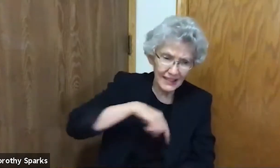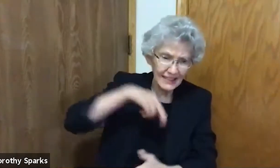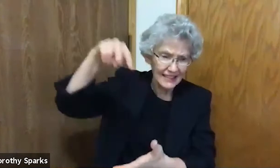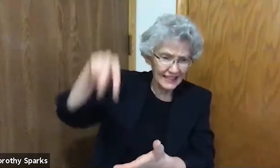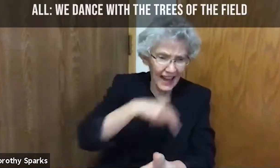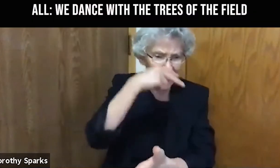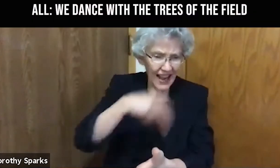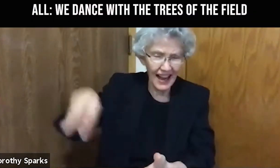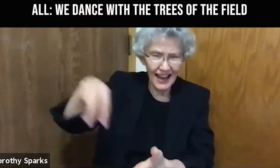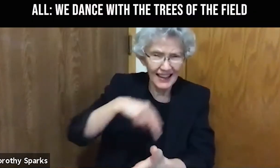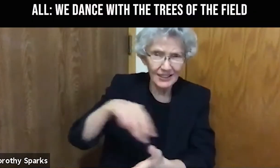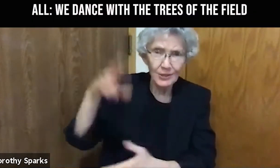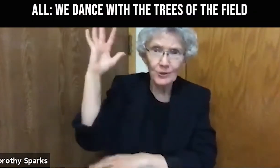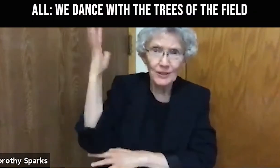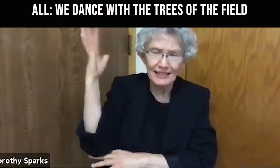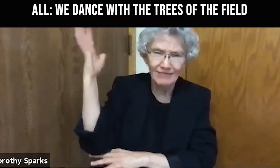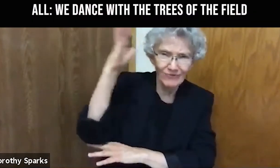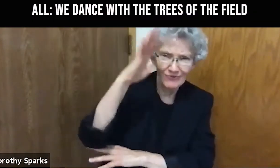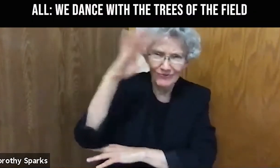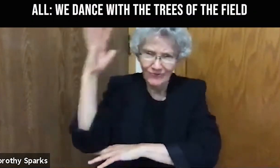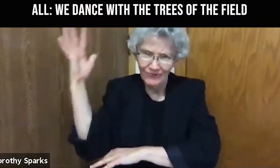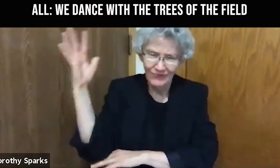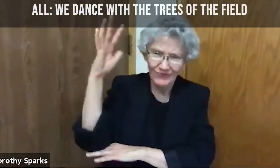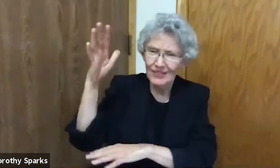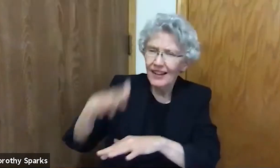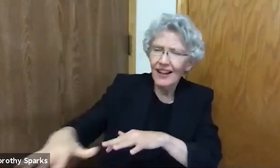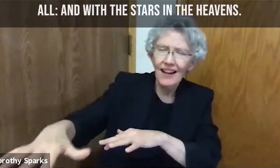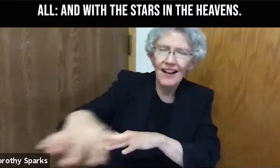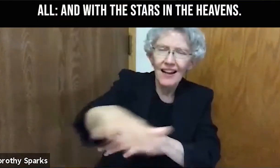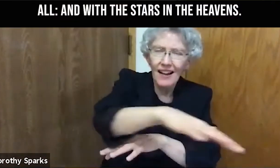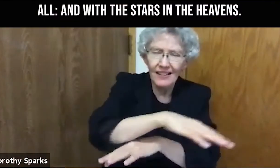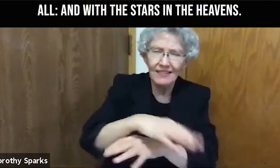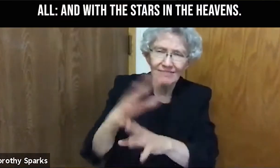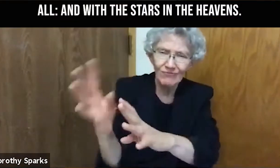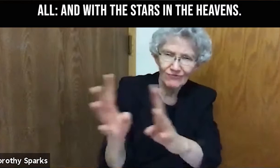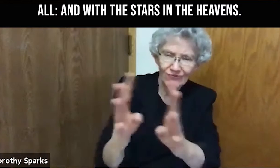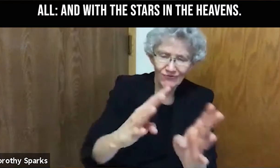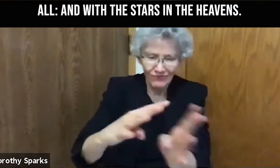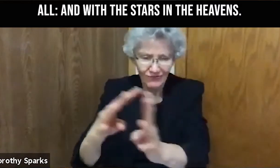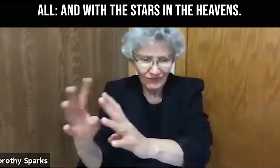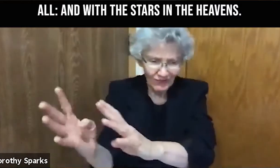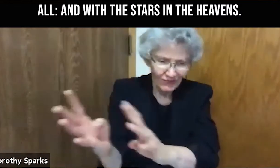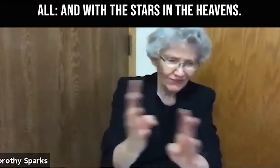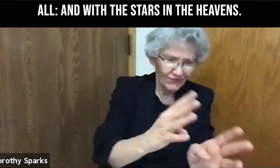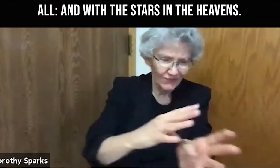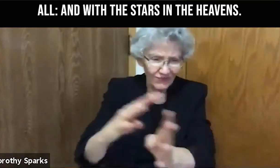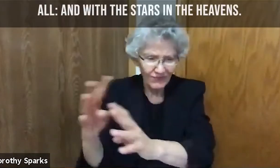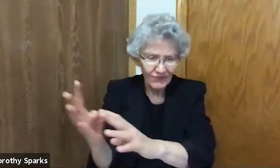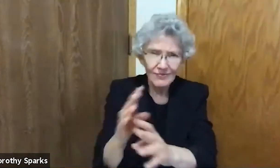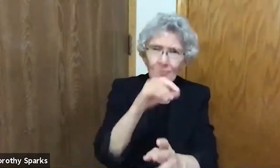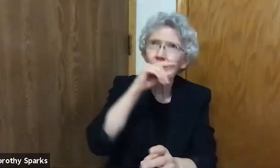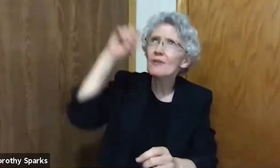Please follow along. We dance with the trees of the field and the stars in the heaven.